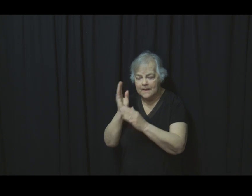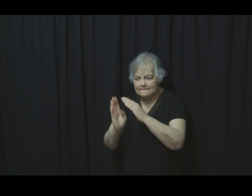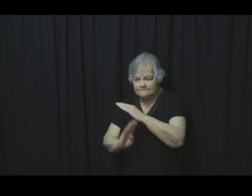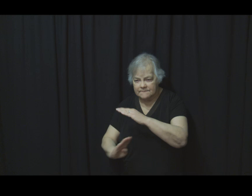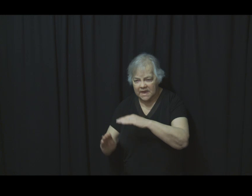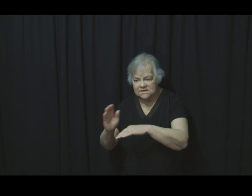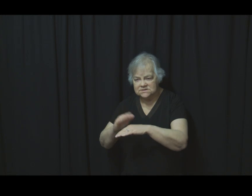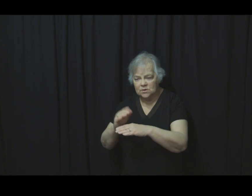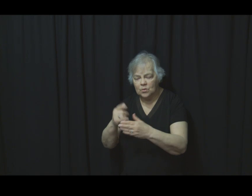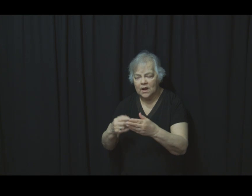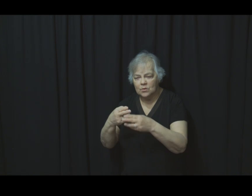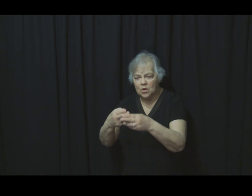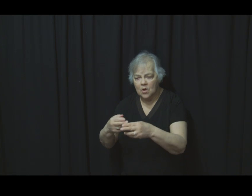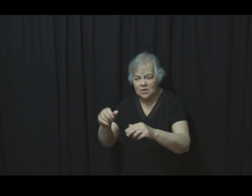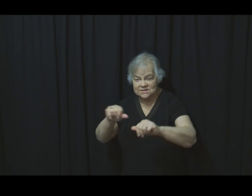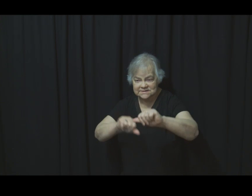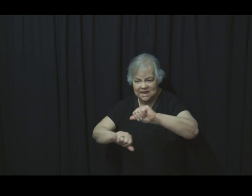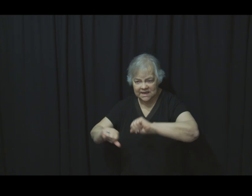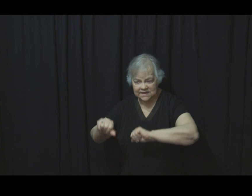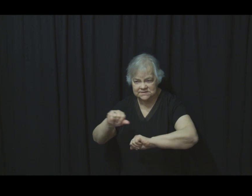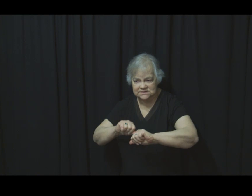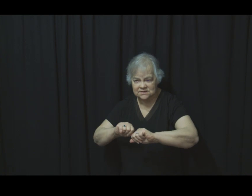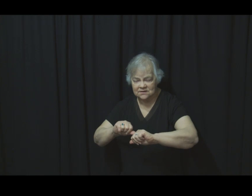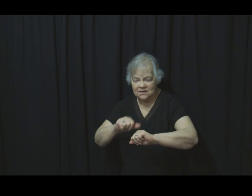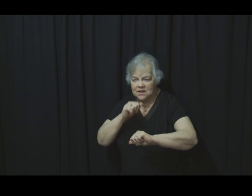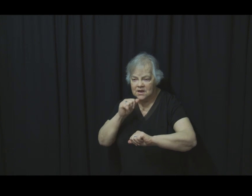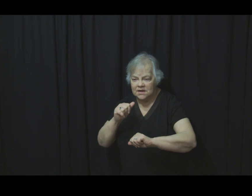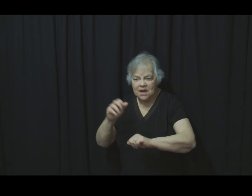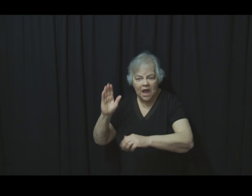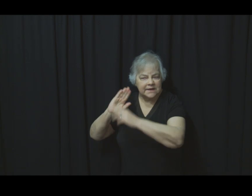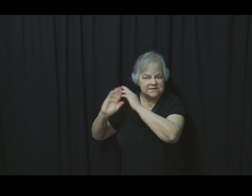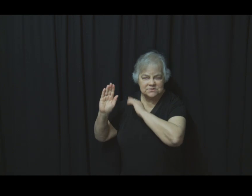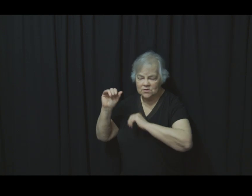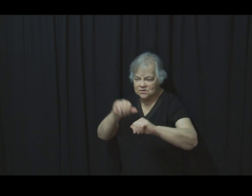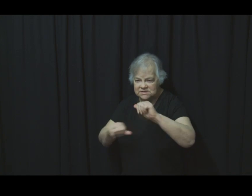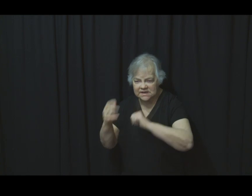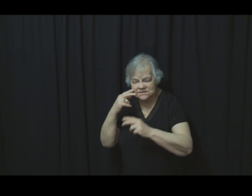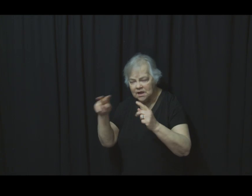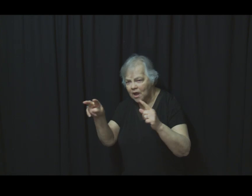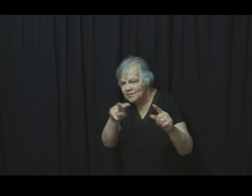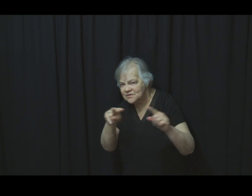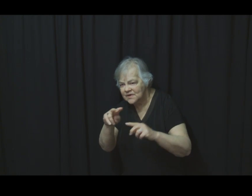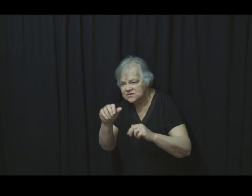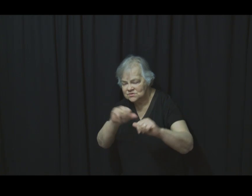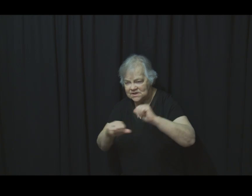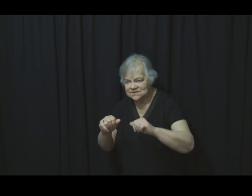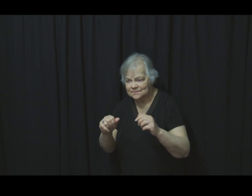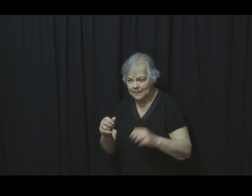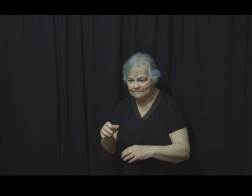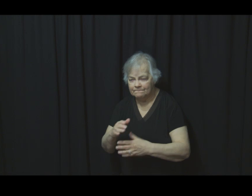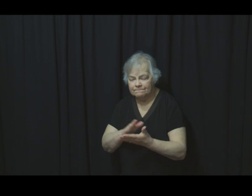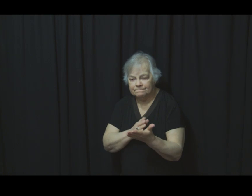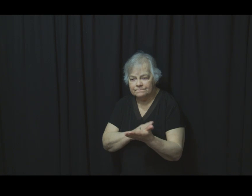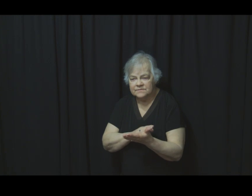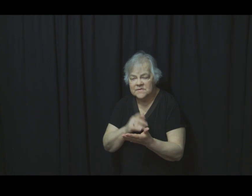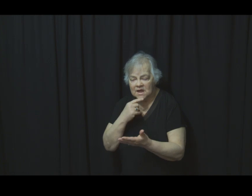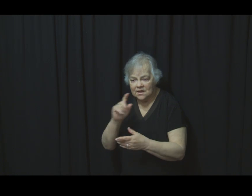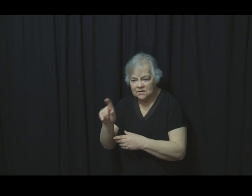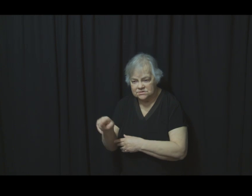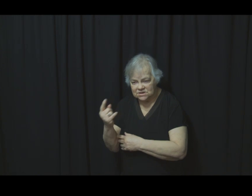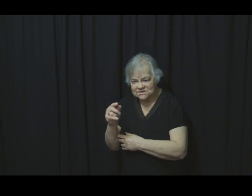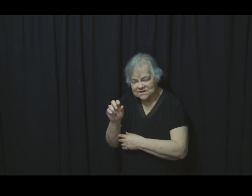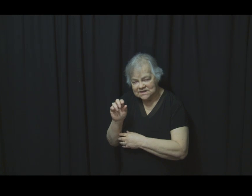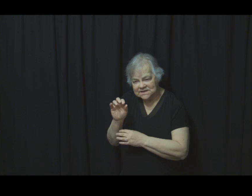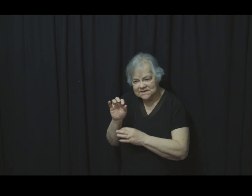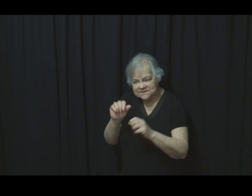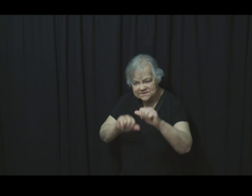I'm going to call science. Not historical science, not observational science. Things that each of us can do,